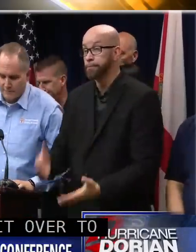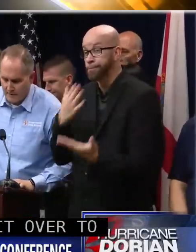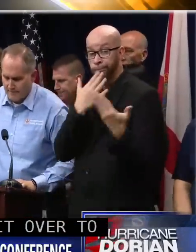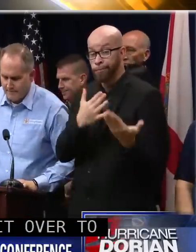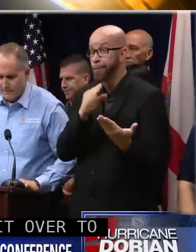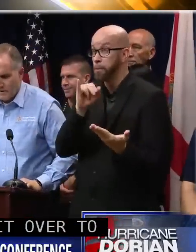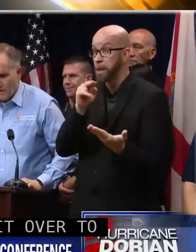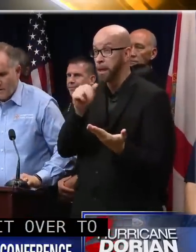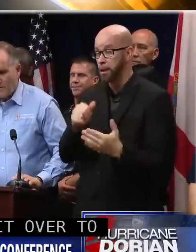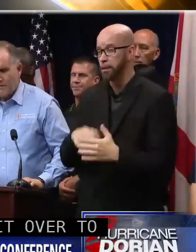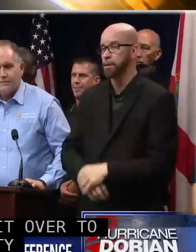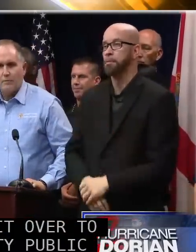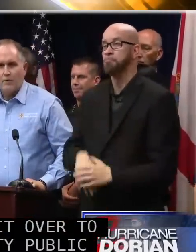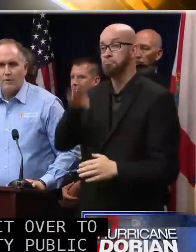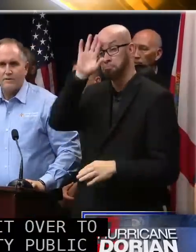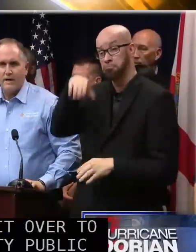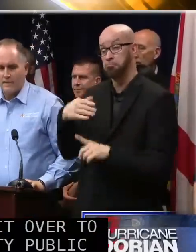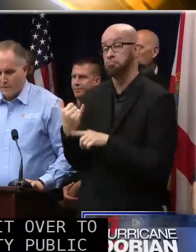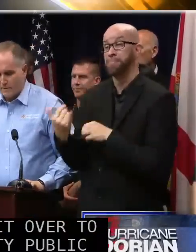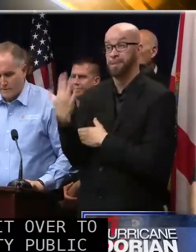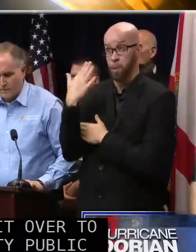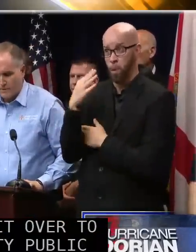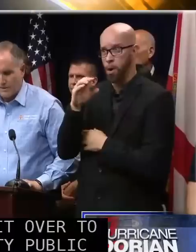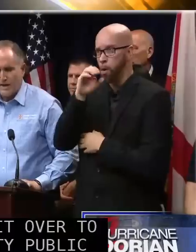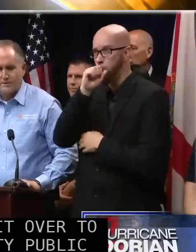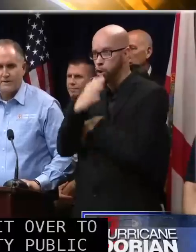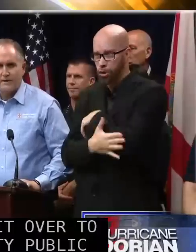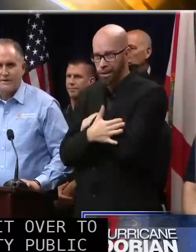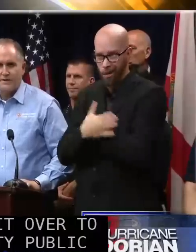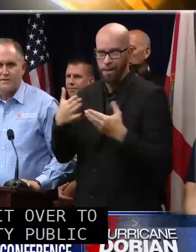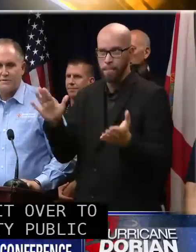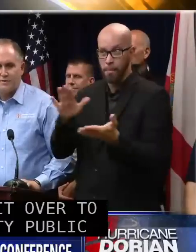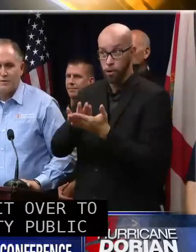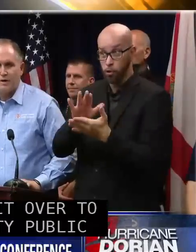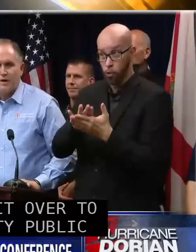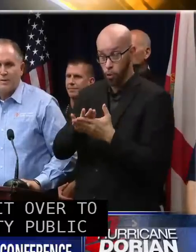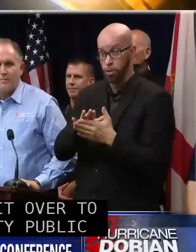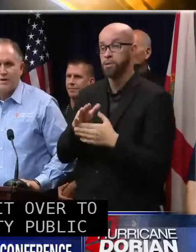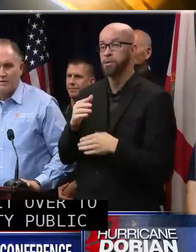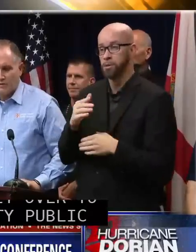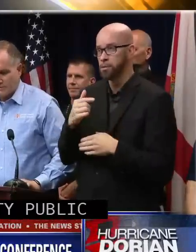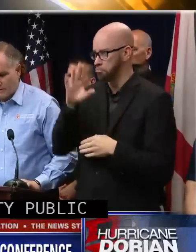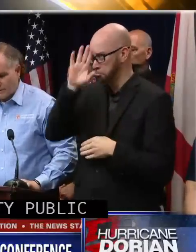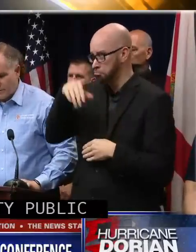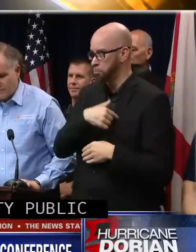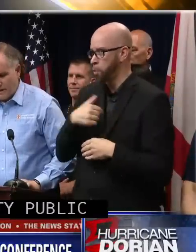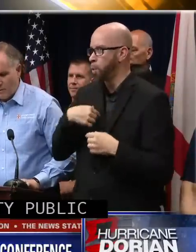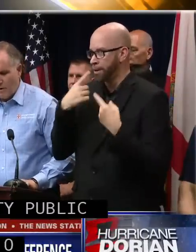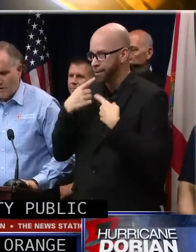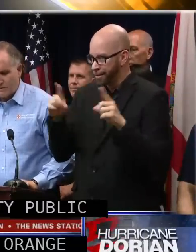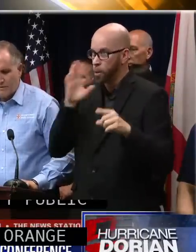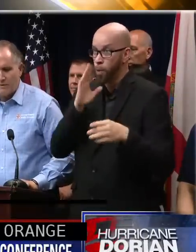Thank you, Sheriff Mina. Earlier this morning, Orange County Public Schools announced that in addition to being closed on